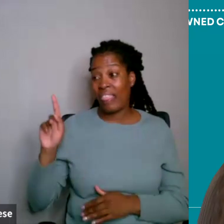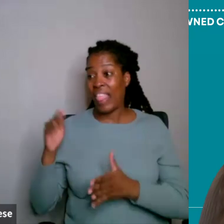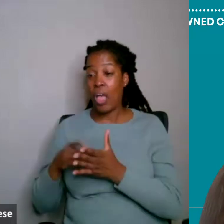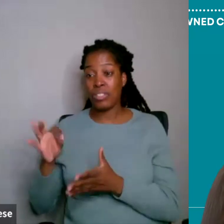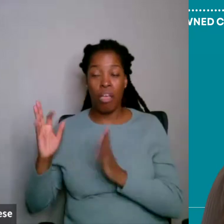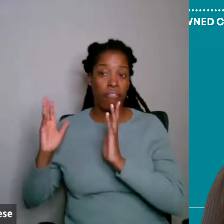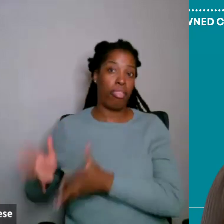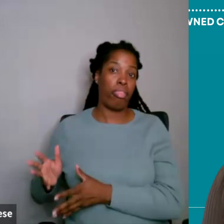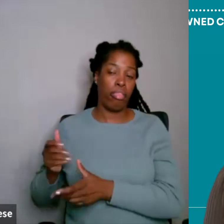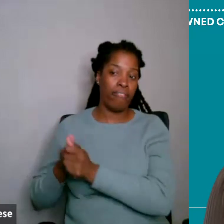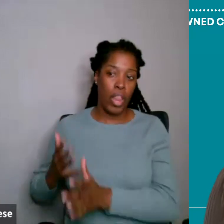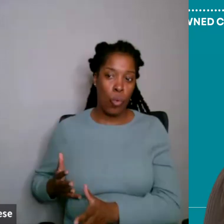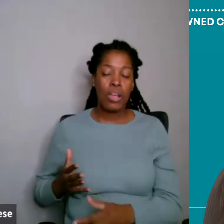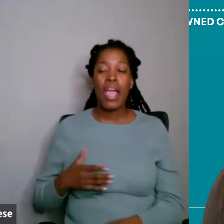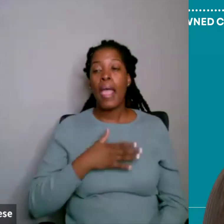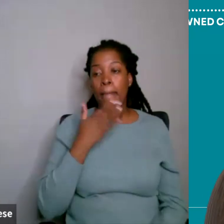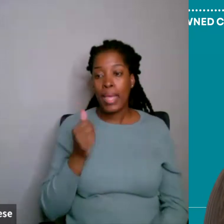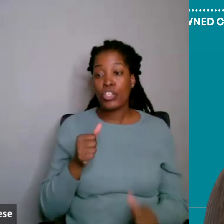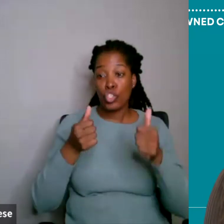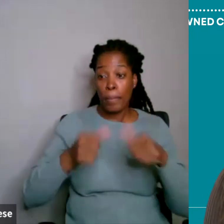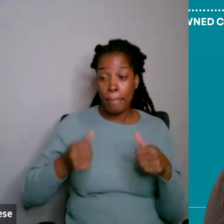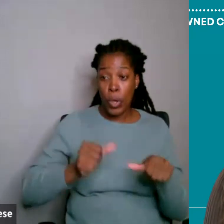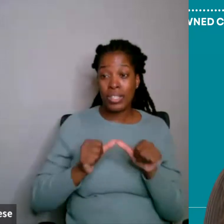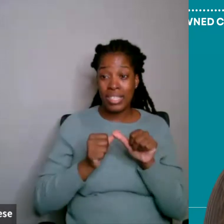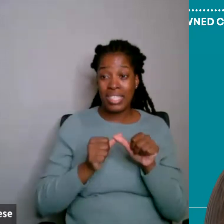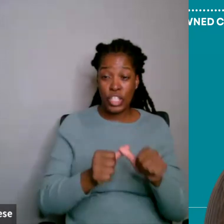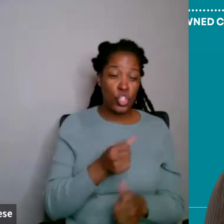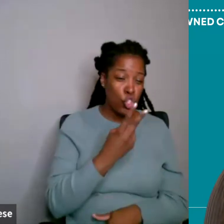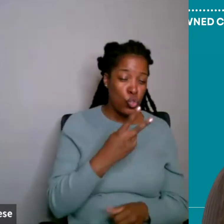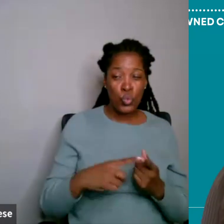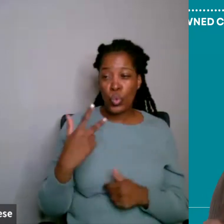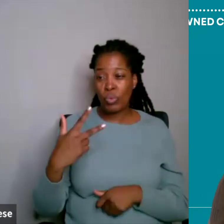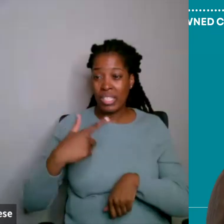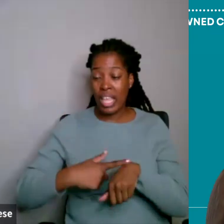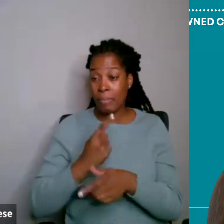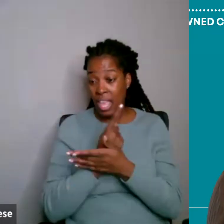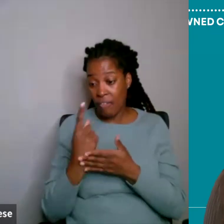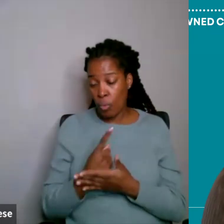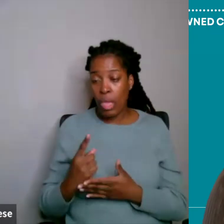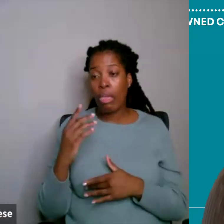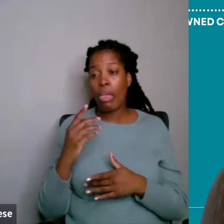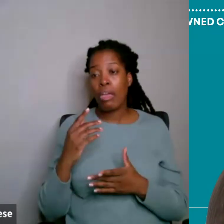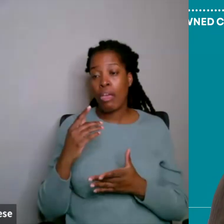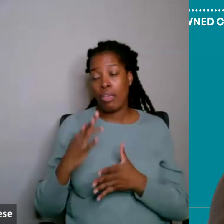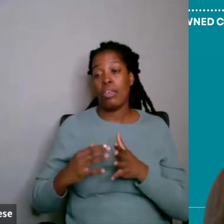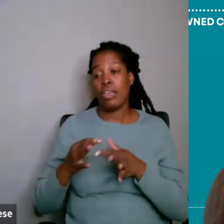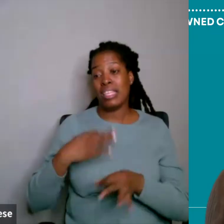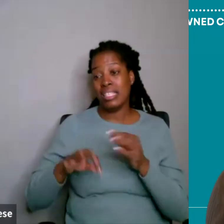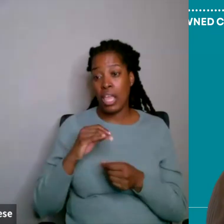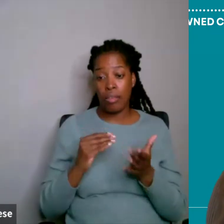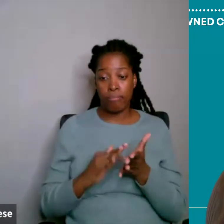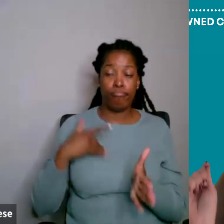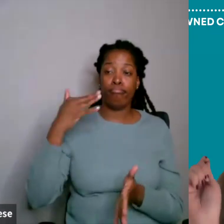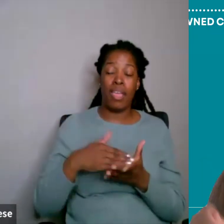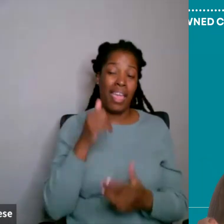it's better to post consistently 2 to 3 times a week rather than sporadically every day and like spaghetti